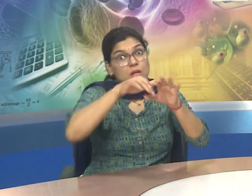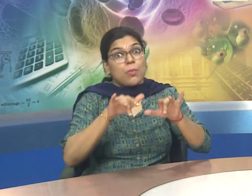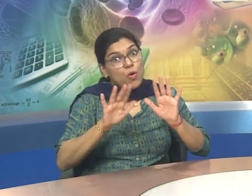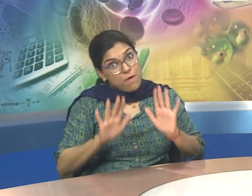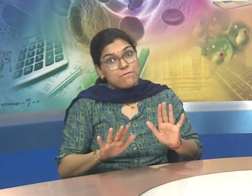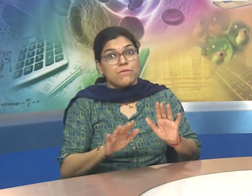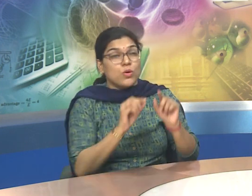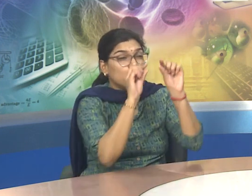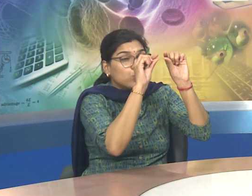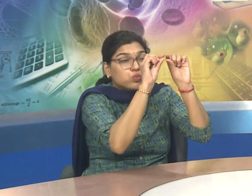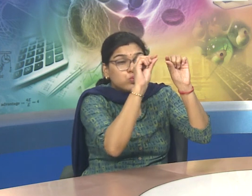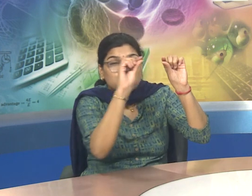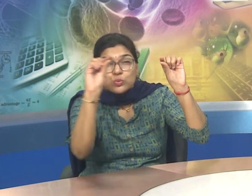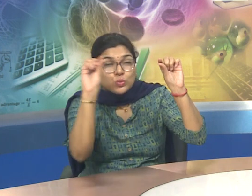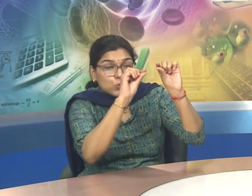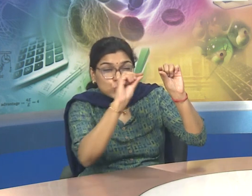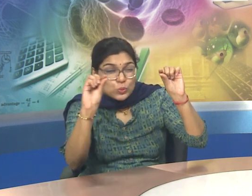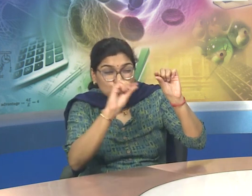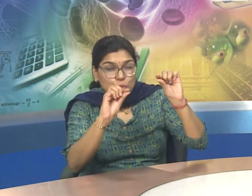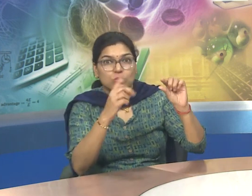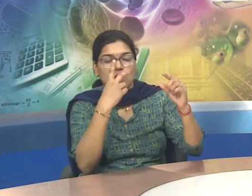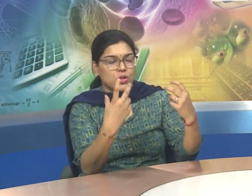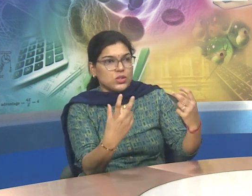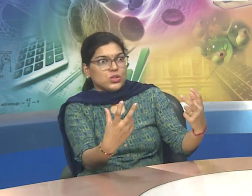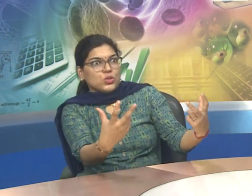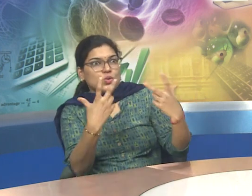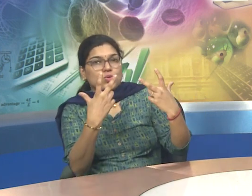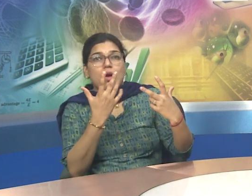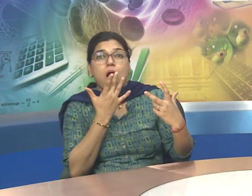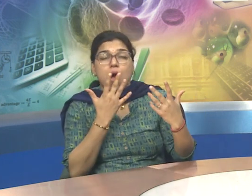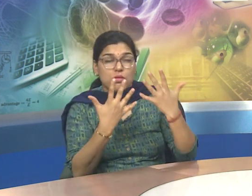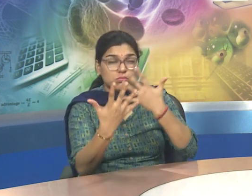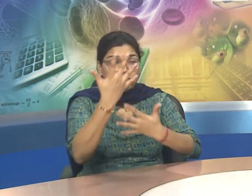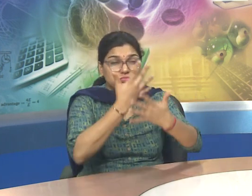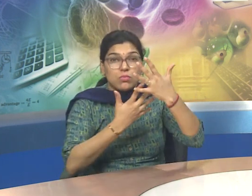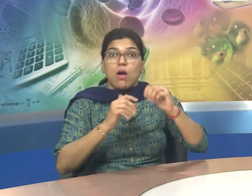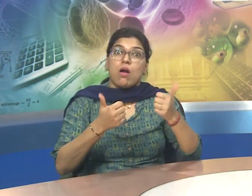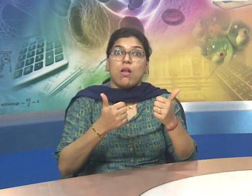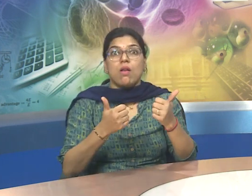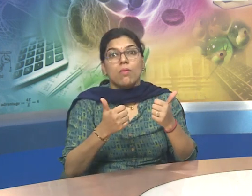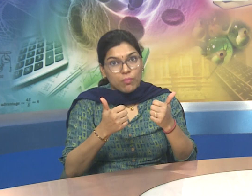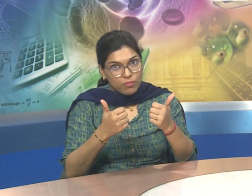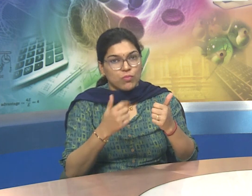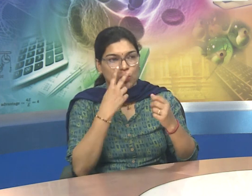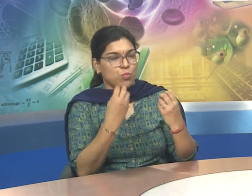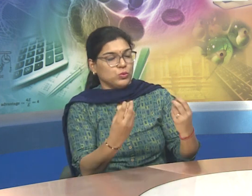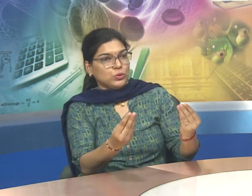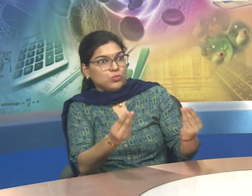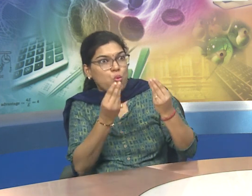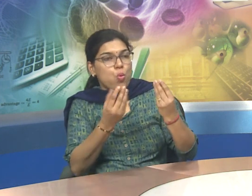type of visual display units are more in use because of technical advancements. It is